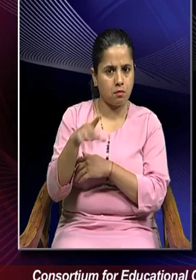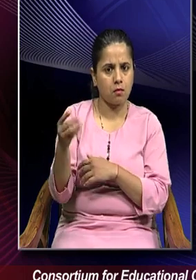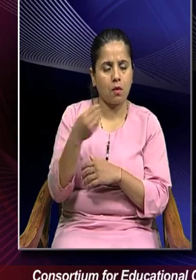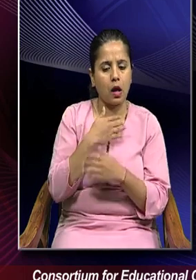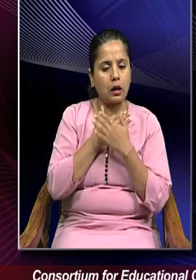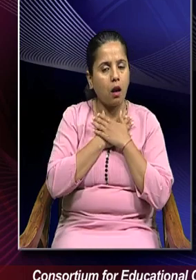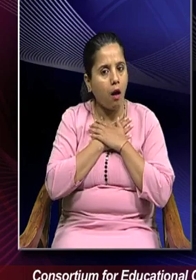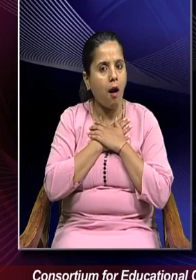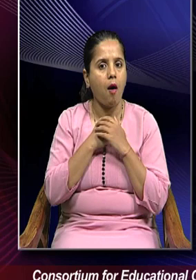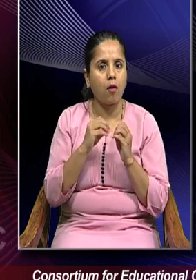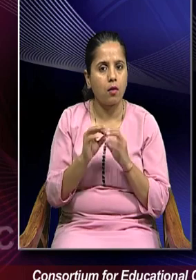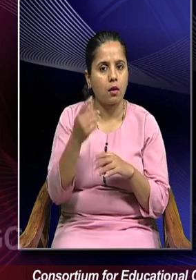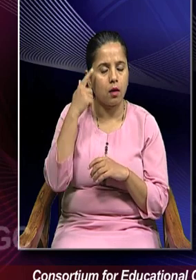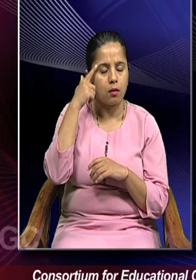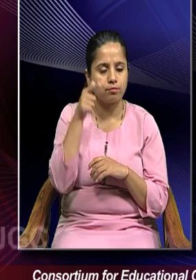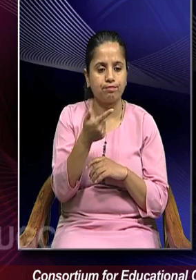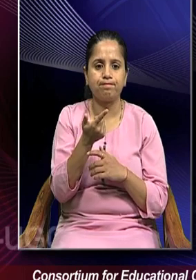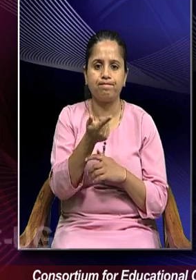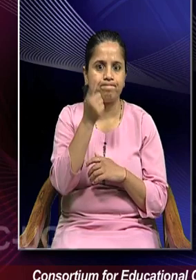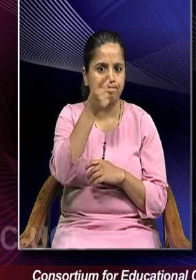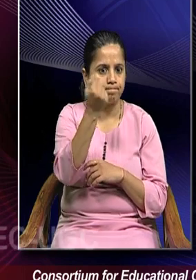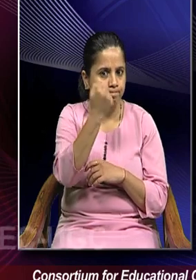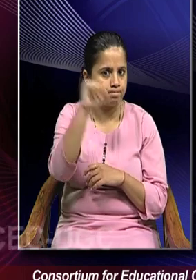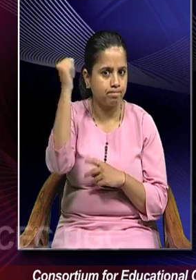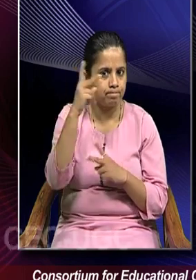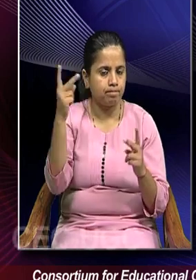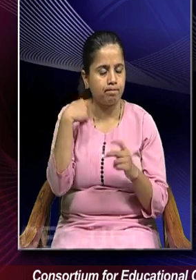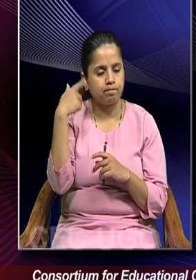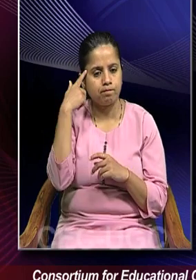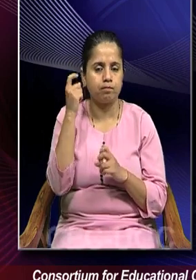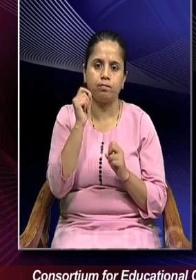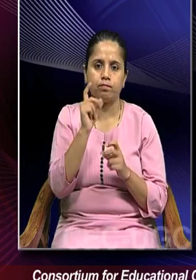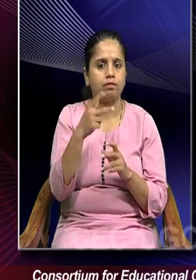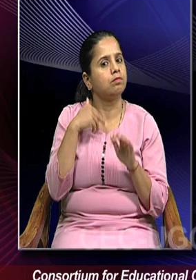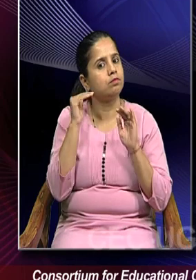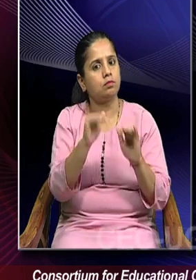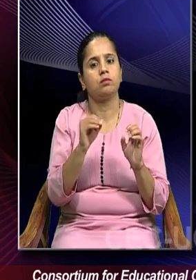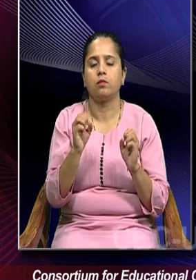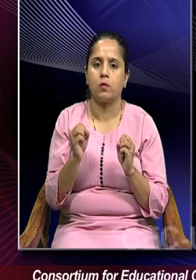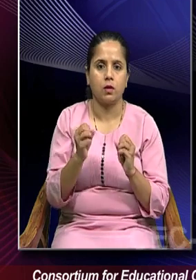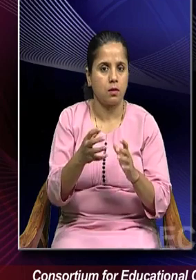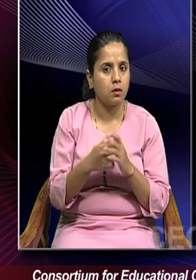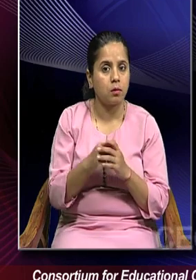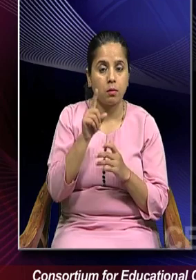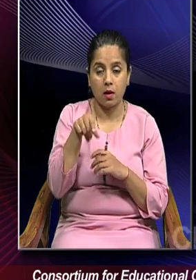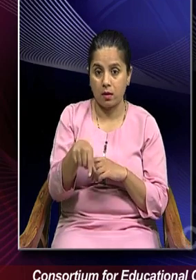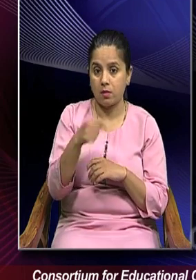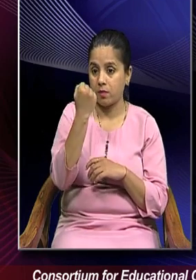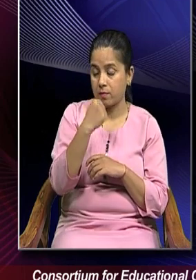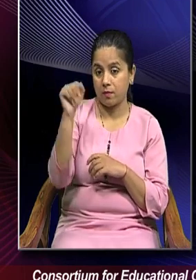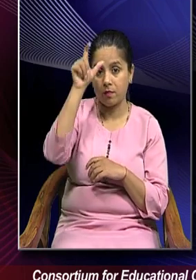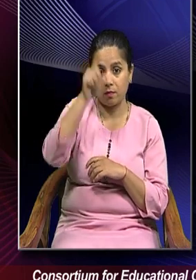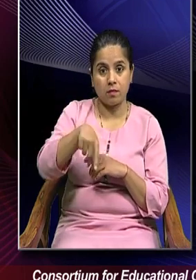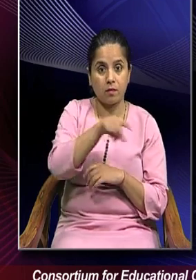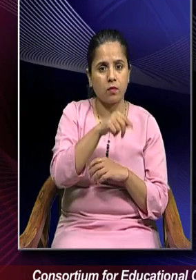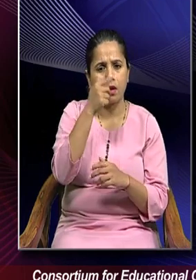love for the male protagonist, and we find that protagonist in a way tells